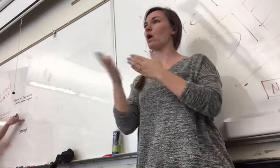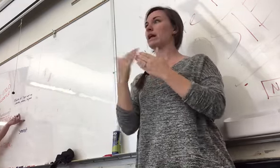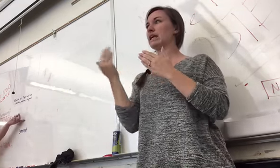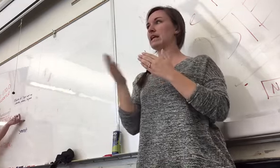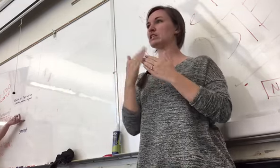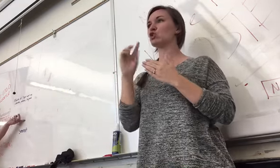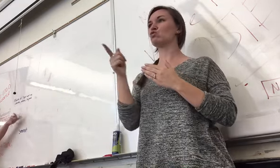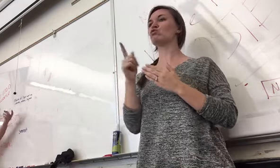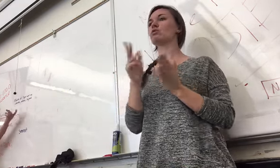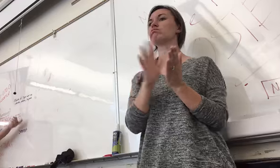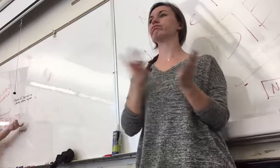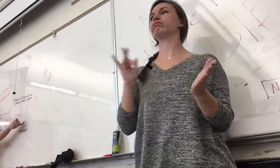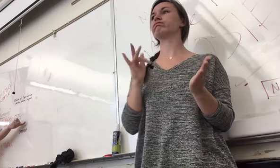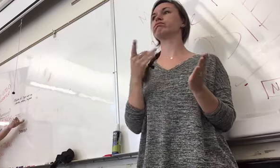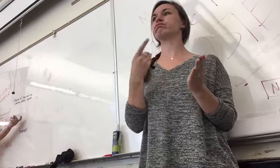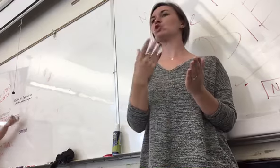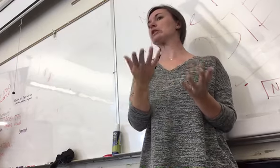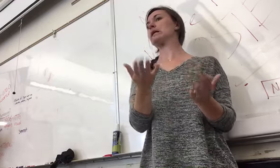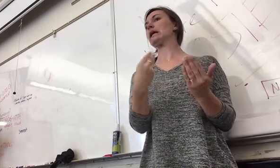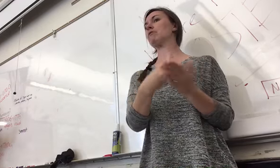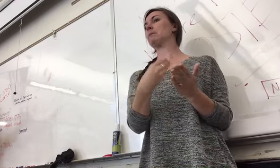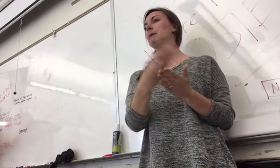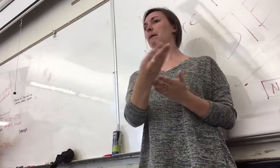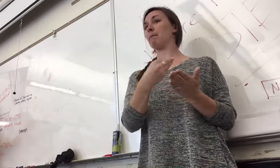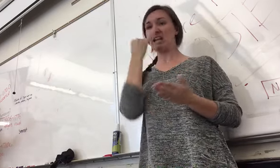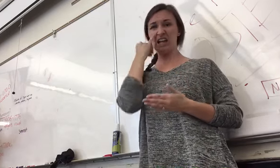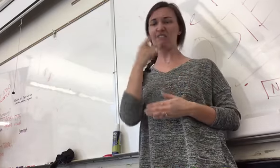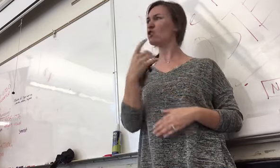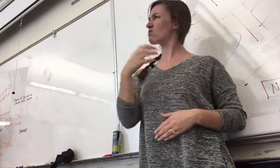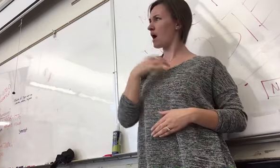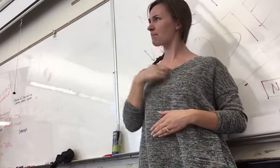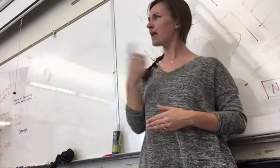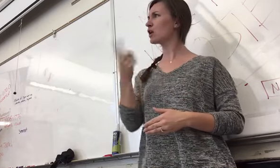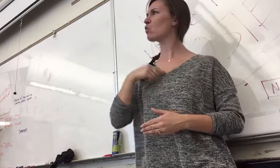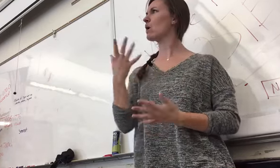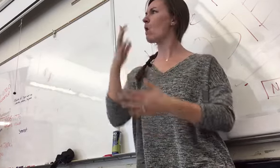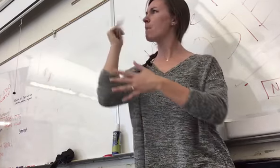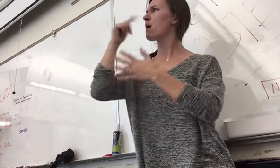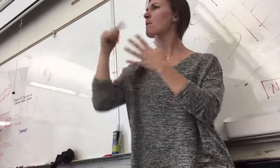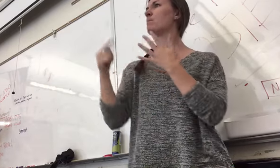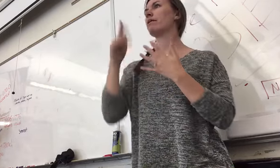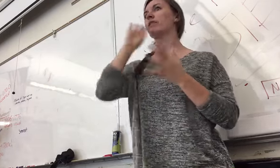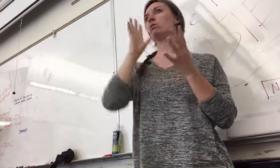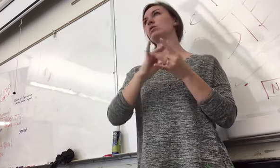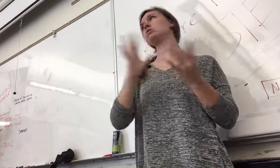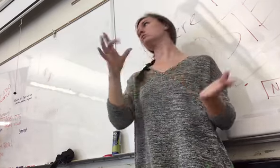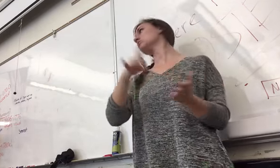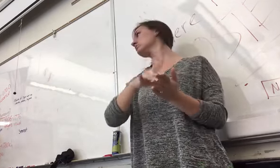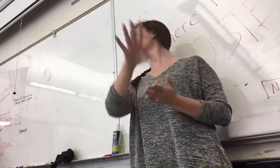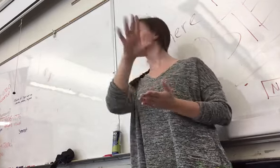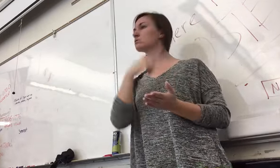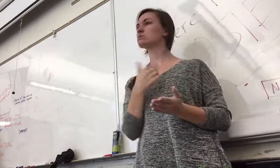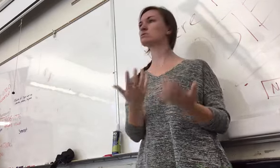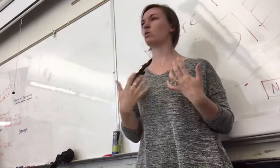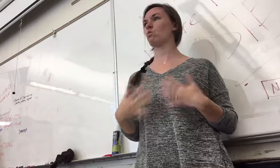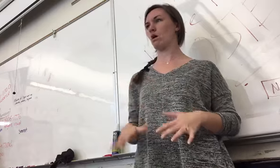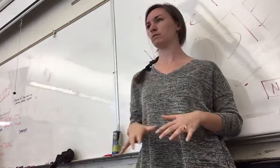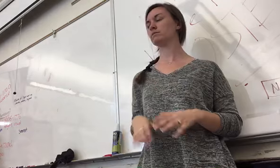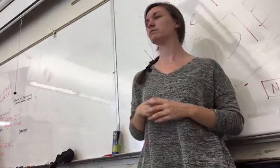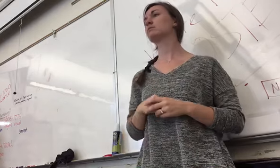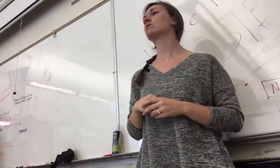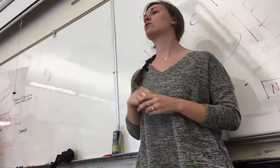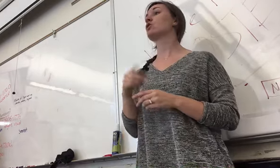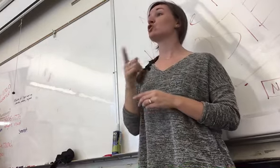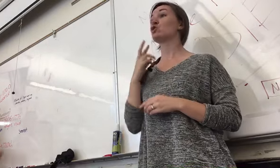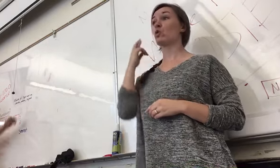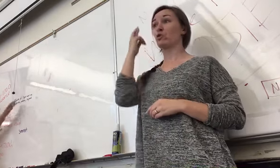They don't want something that's going to give them trouble, and if they do, they're going to release it. They really still thought that the gold was still in America. It's part of the reason they